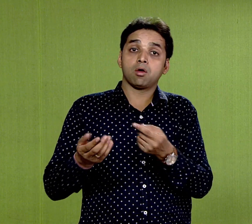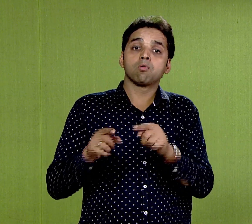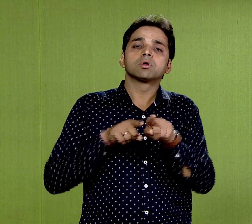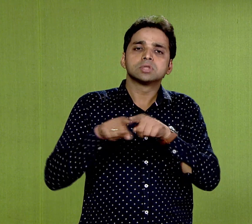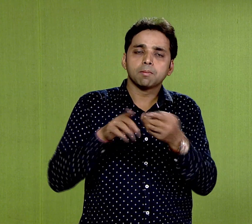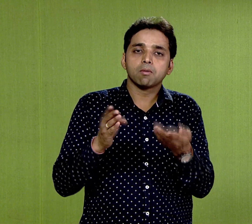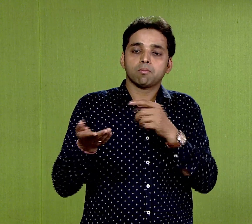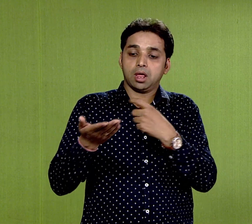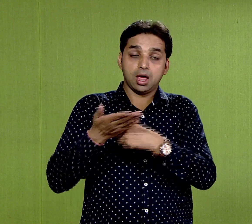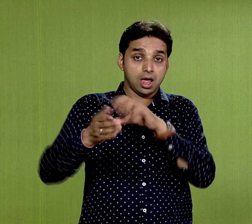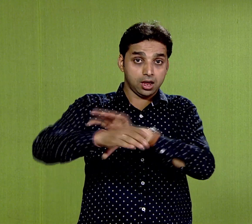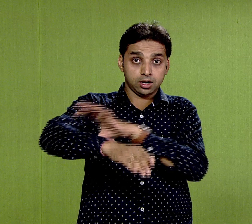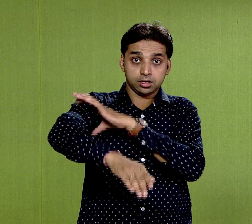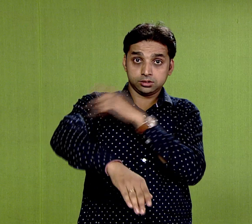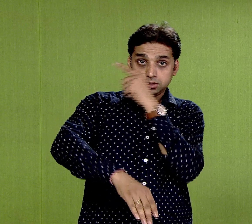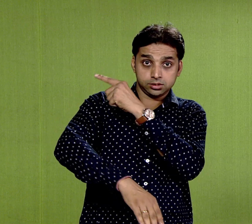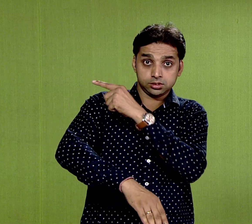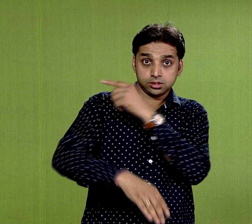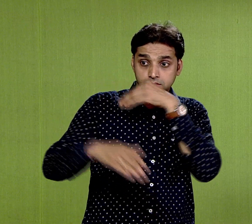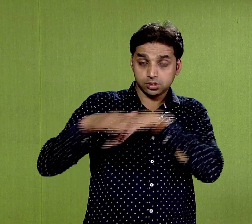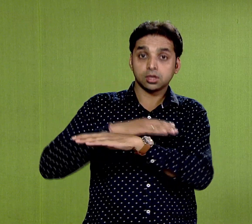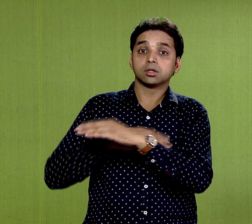and Pahari school.